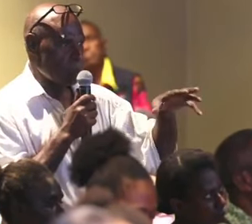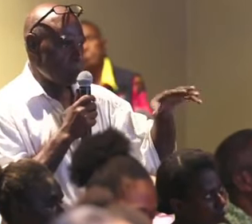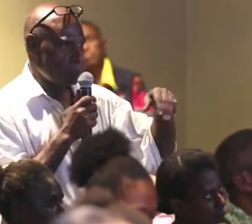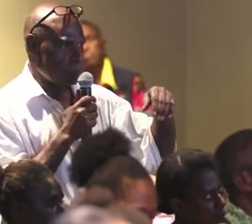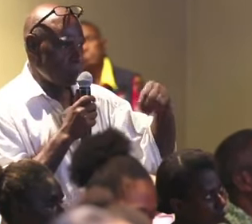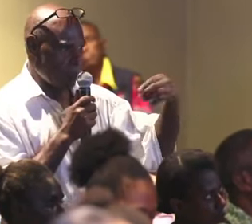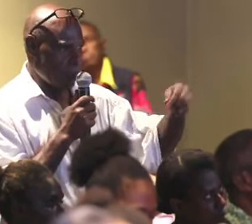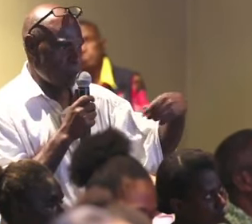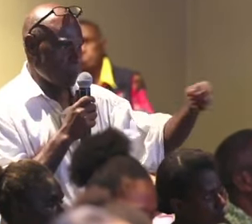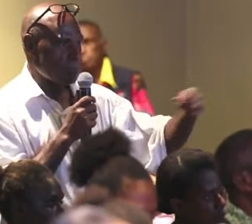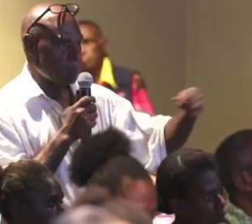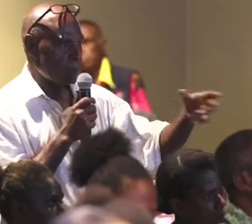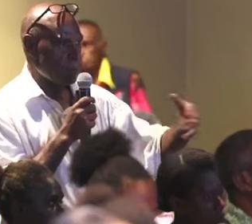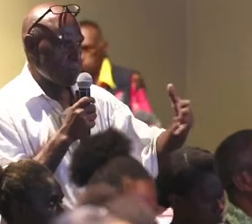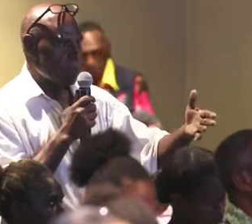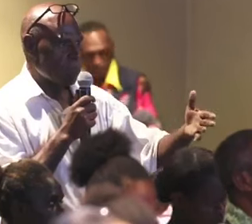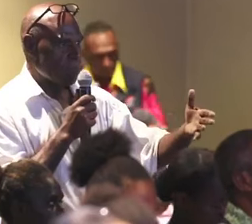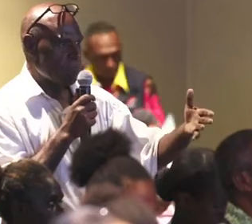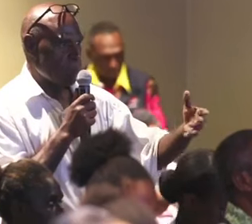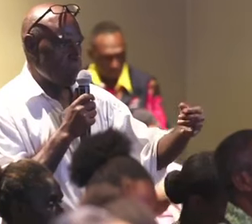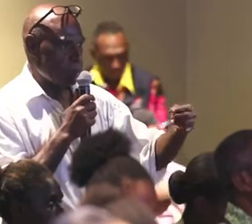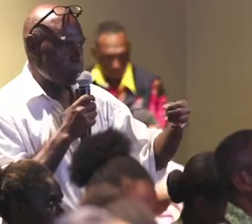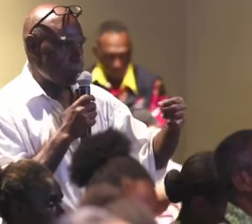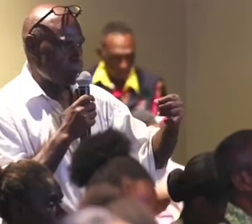the running, you know,